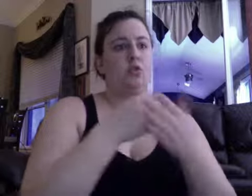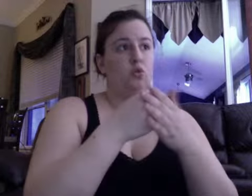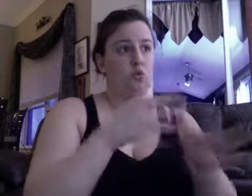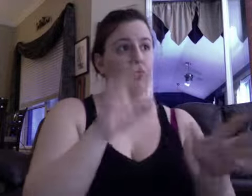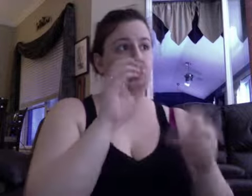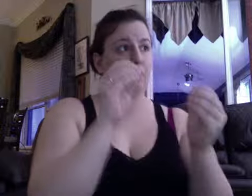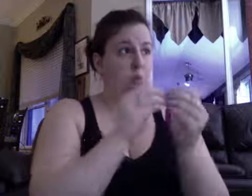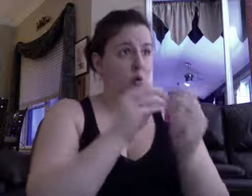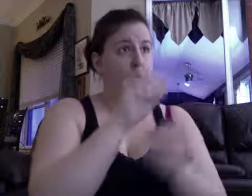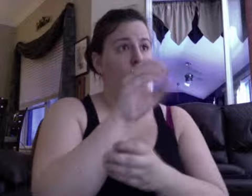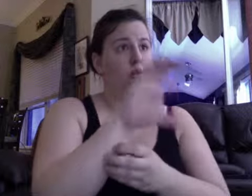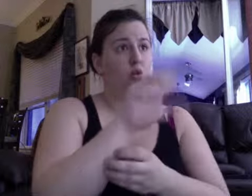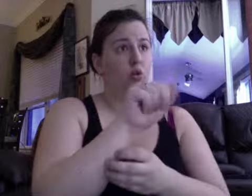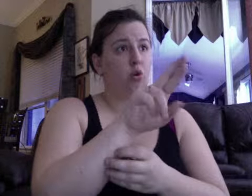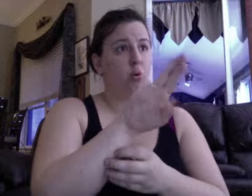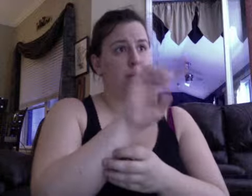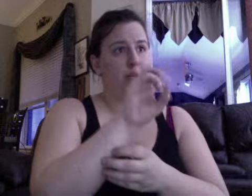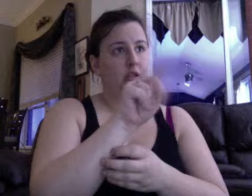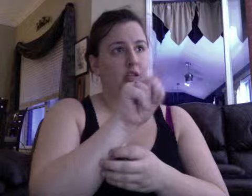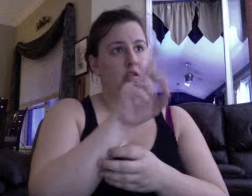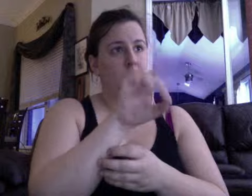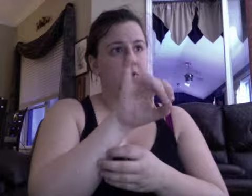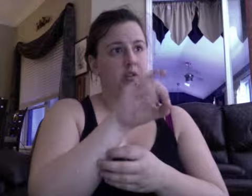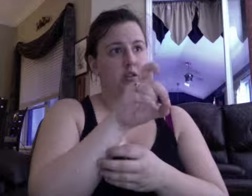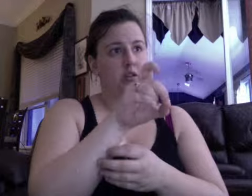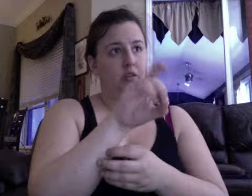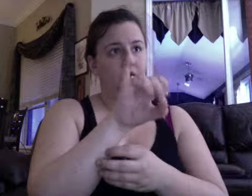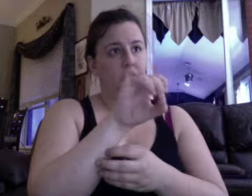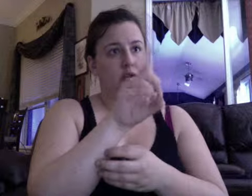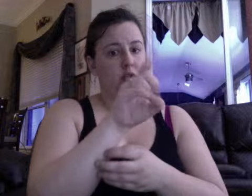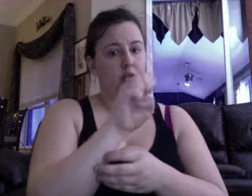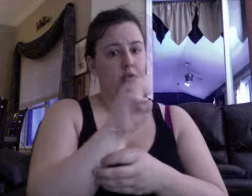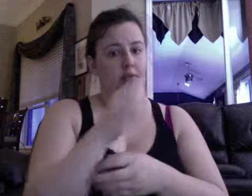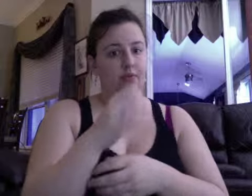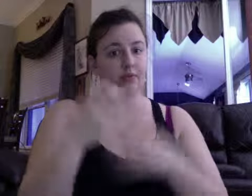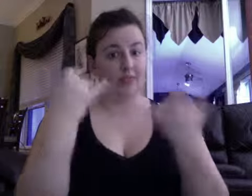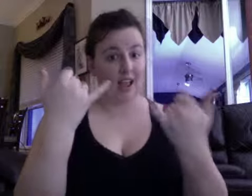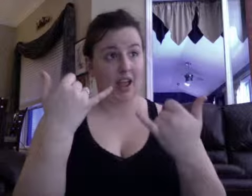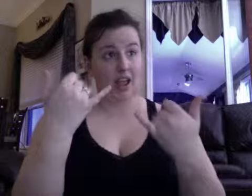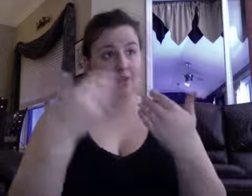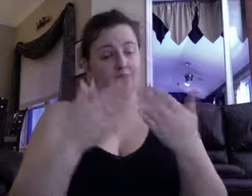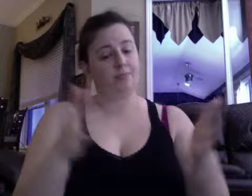right? Now we're going to go on to another lesson. So put your things